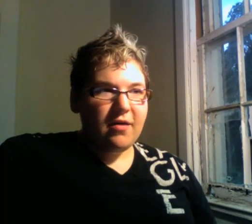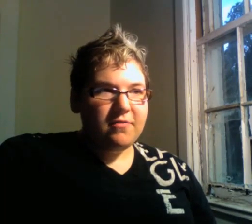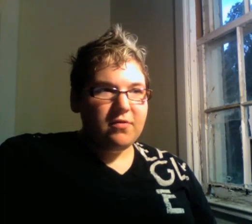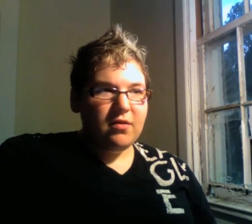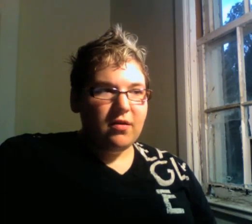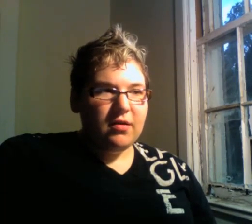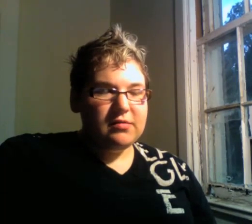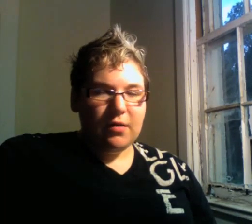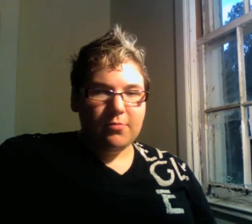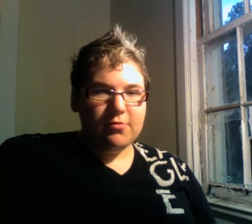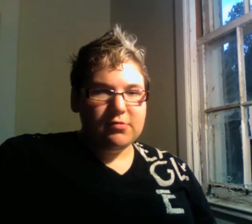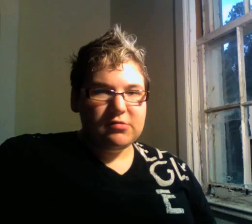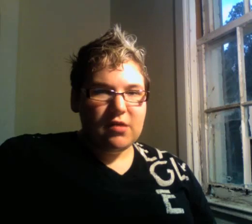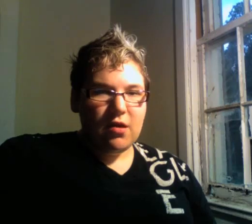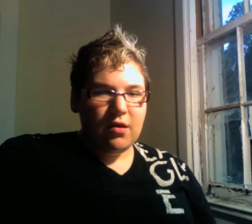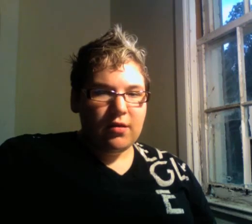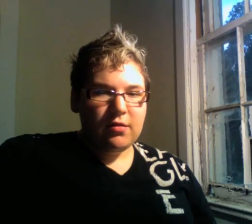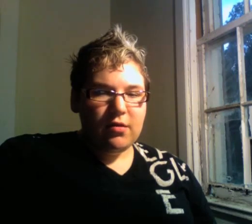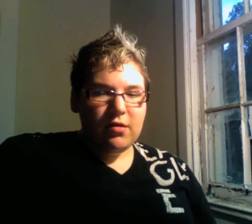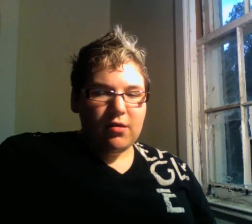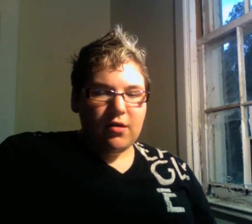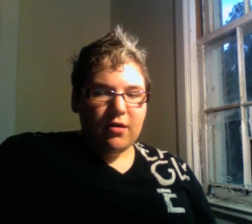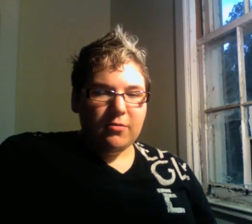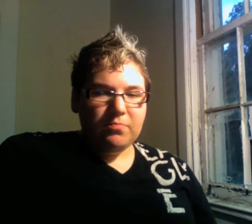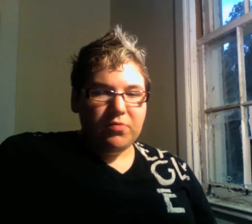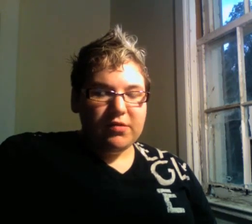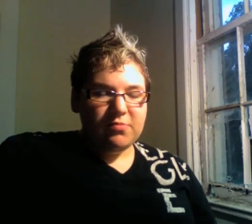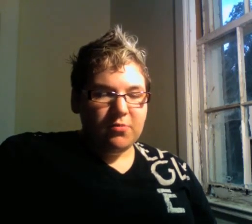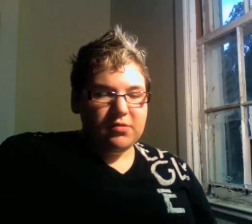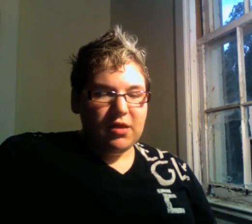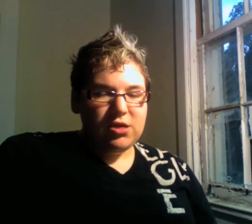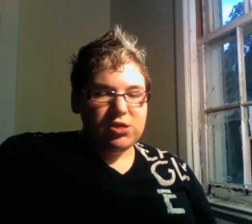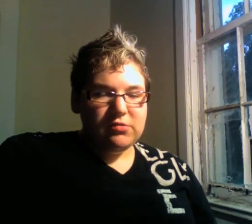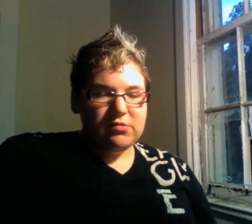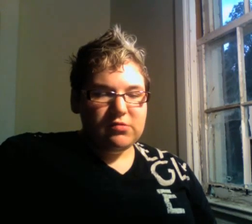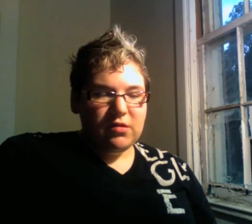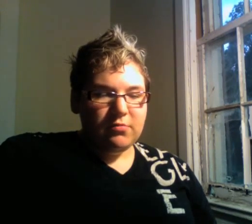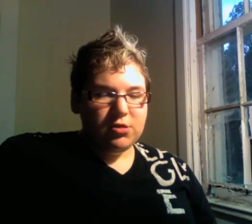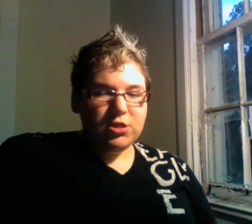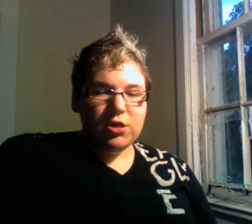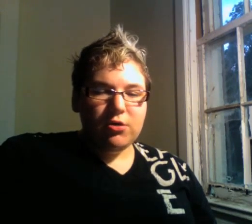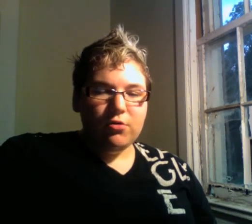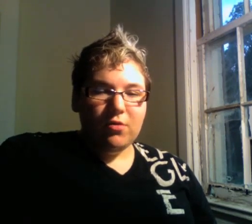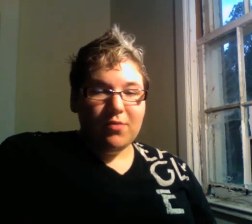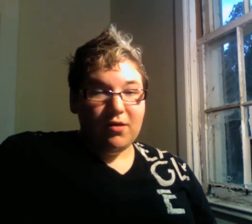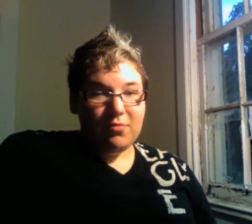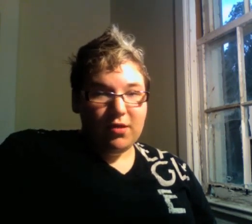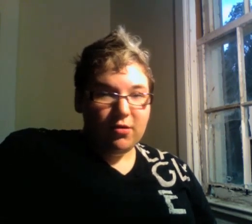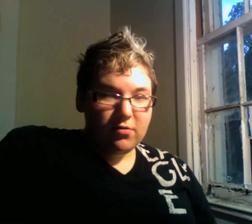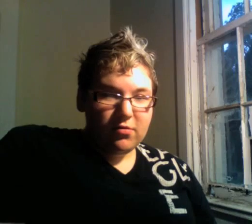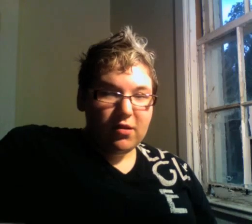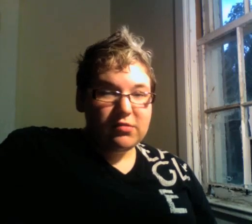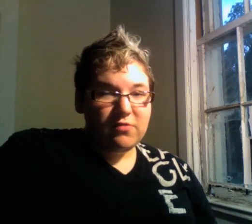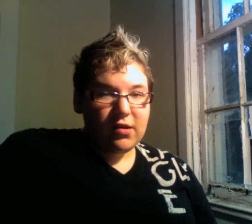examples and um experimentations that I'm going to show on my meeting on next Friday